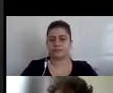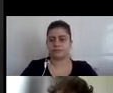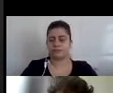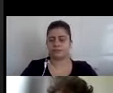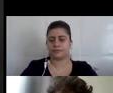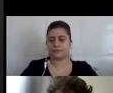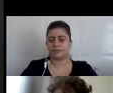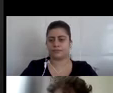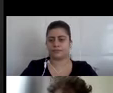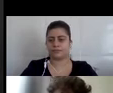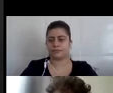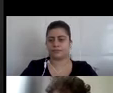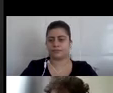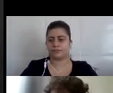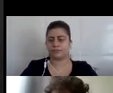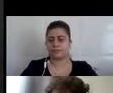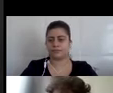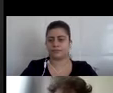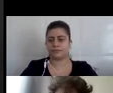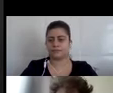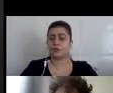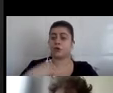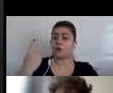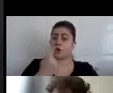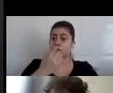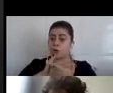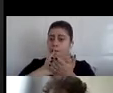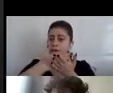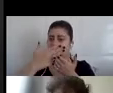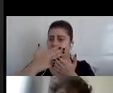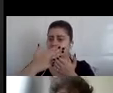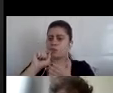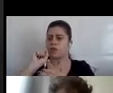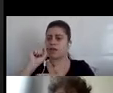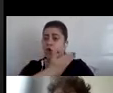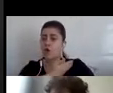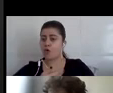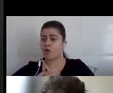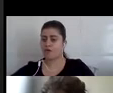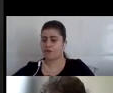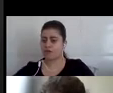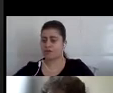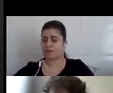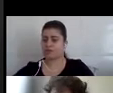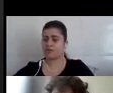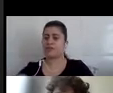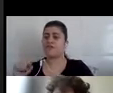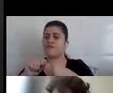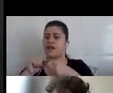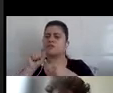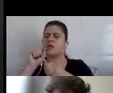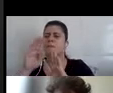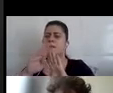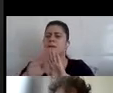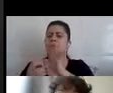government, from governance. So, for example, the establishment of a food council or the creation of a food policy division in